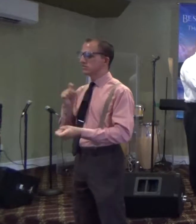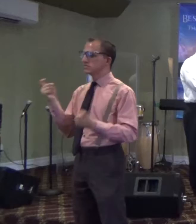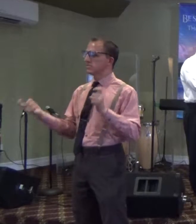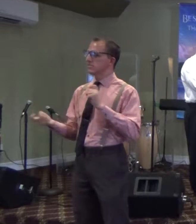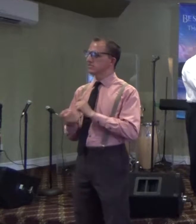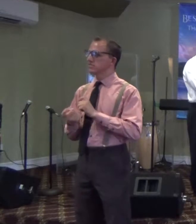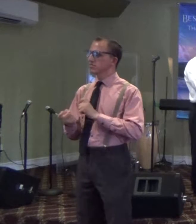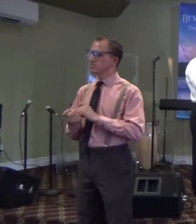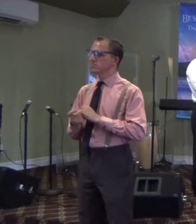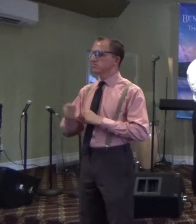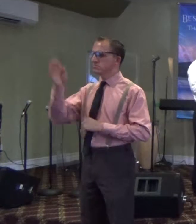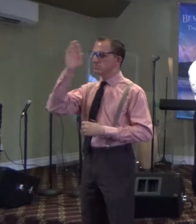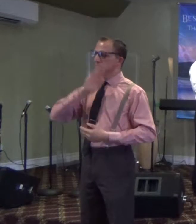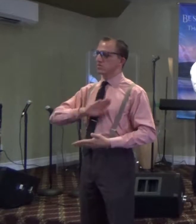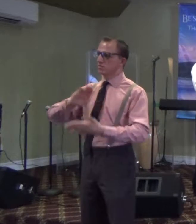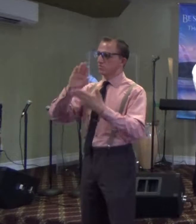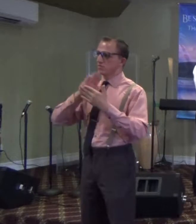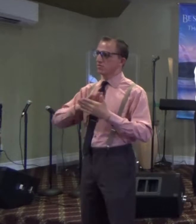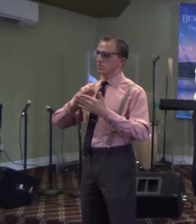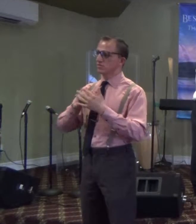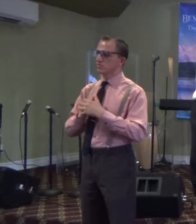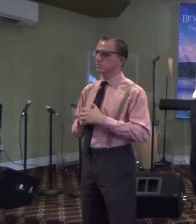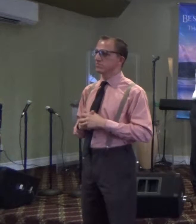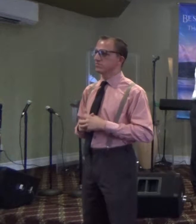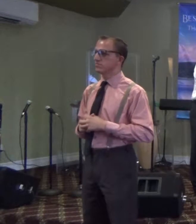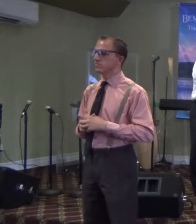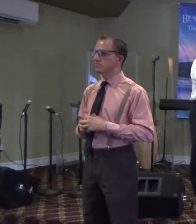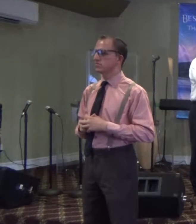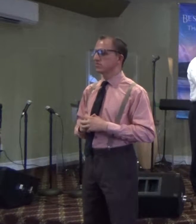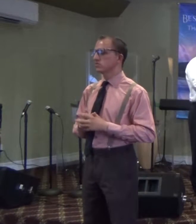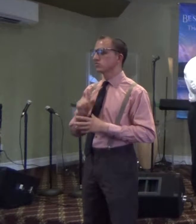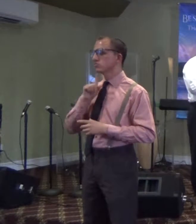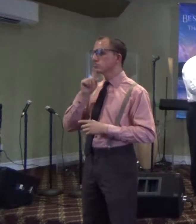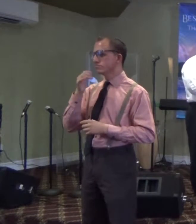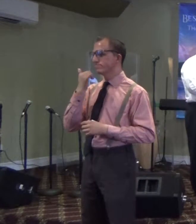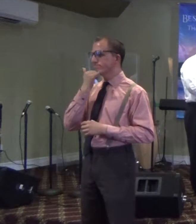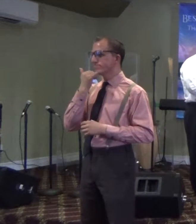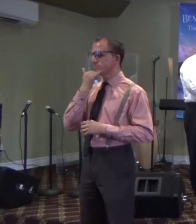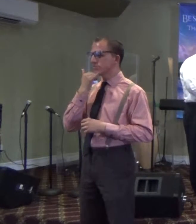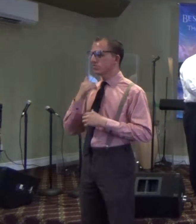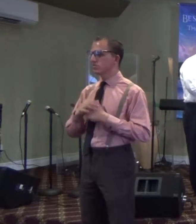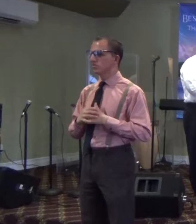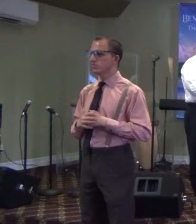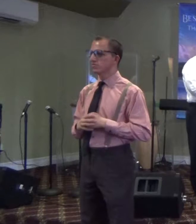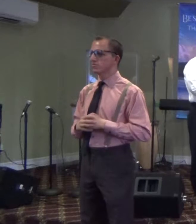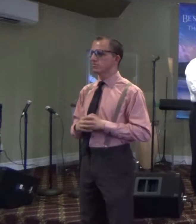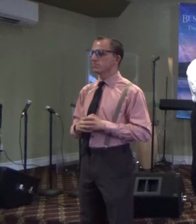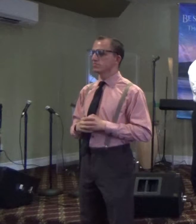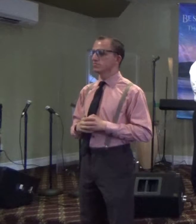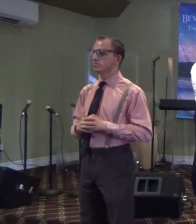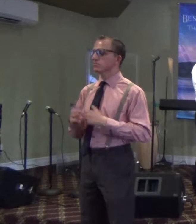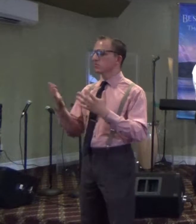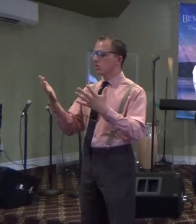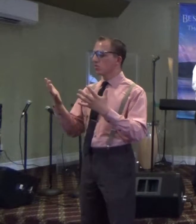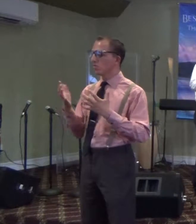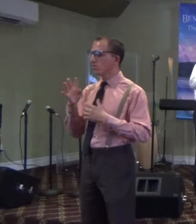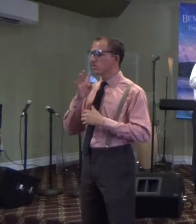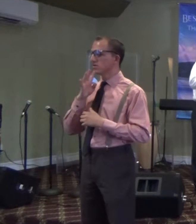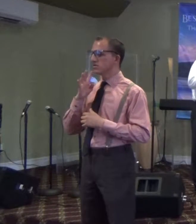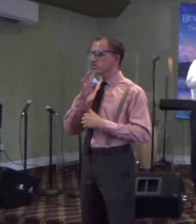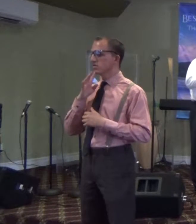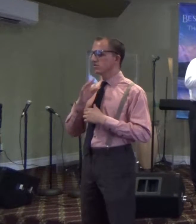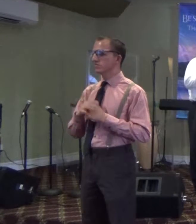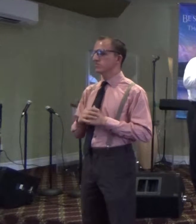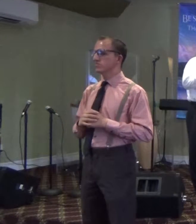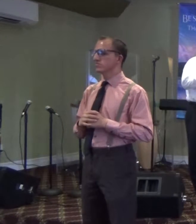la vida. of life. Por supuesto es una manera Of equivocada, course, it's a wrong one. pero quiero hablarte de But I want to